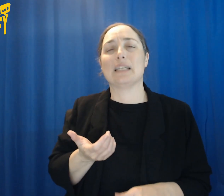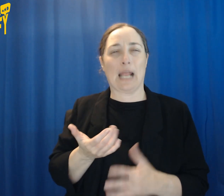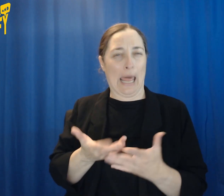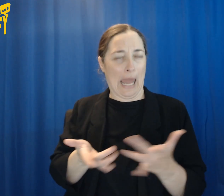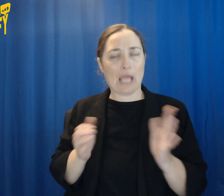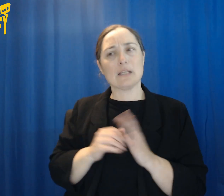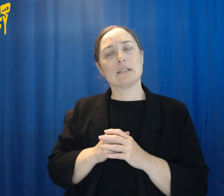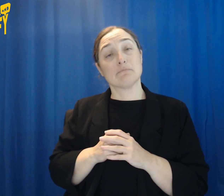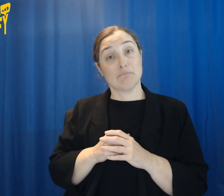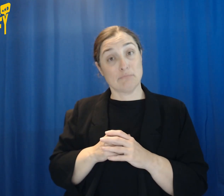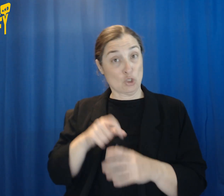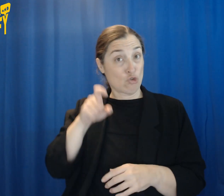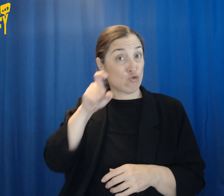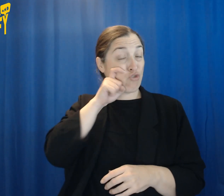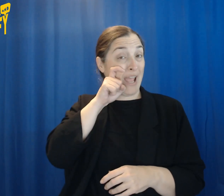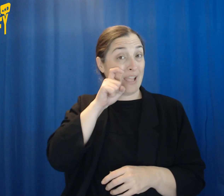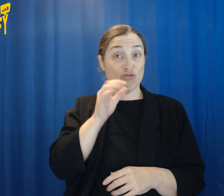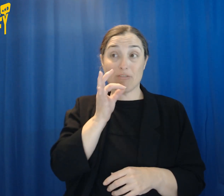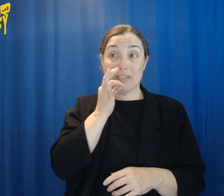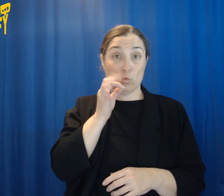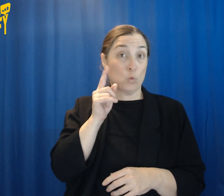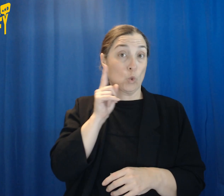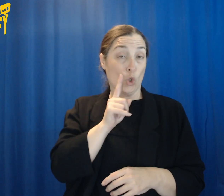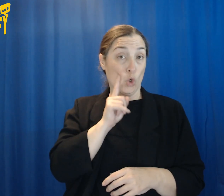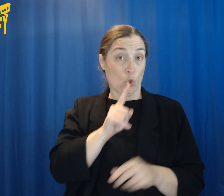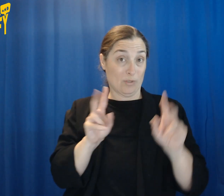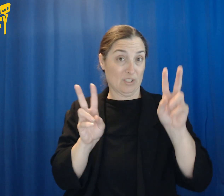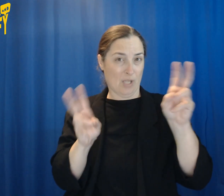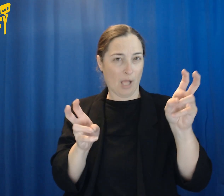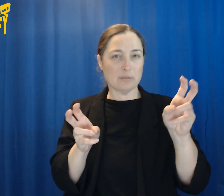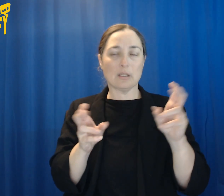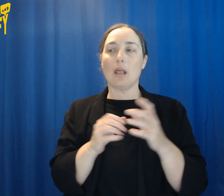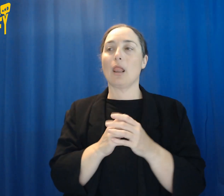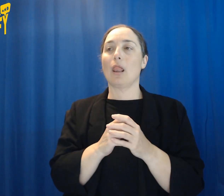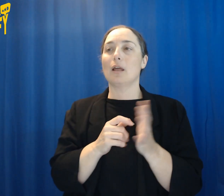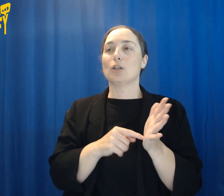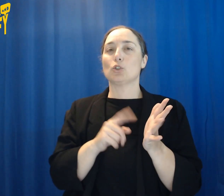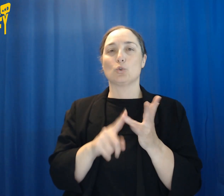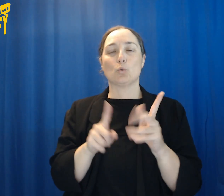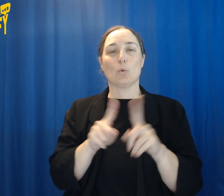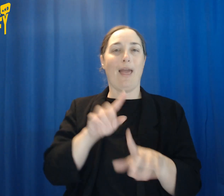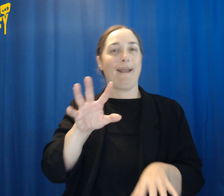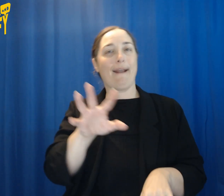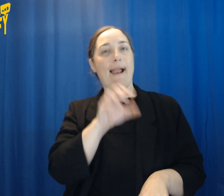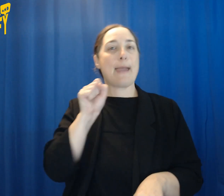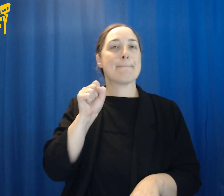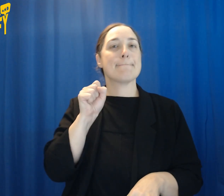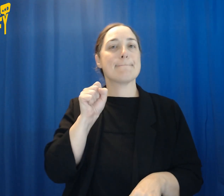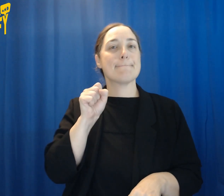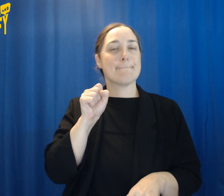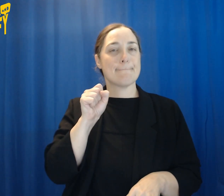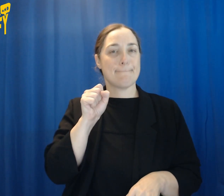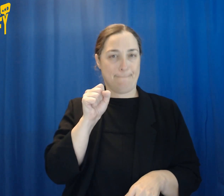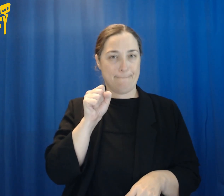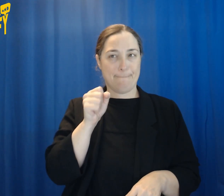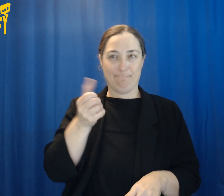is Strange Little Girl a way of reclaiming the negative things that have been used against